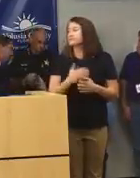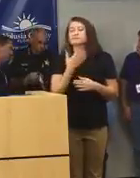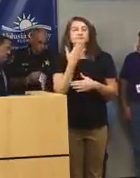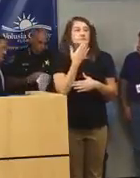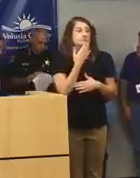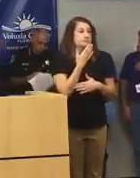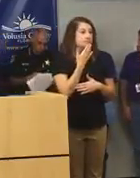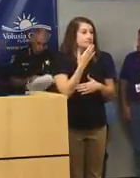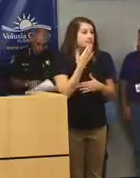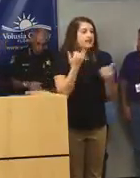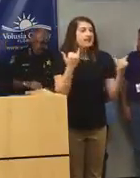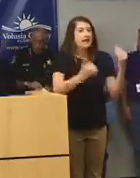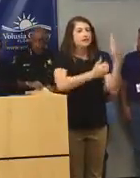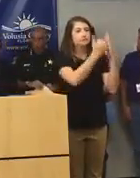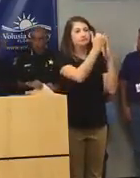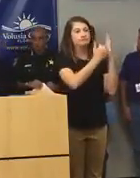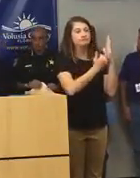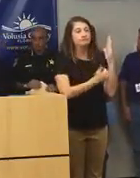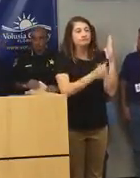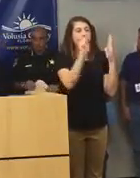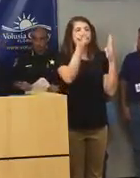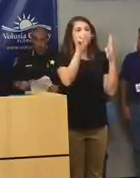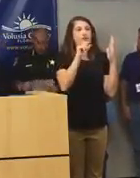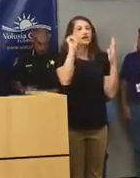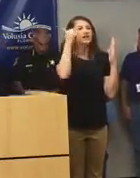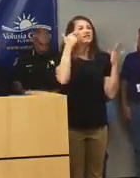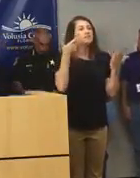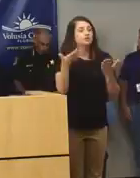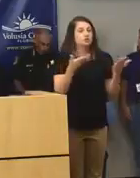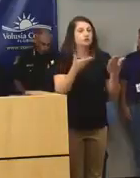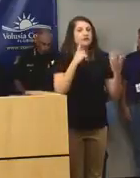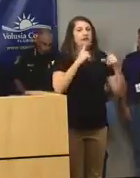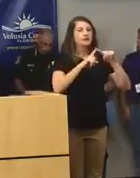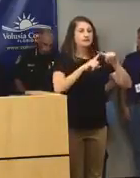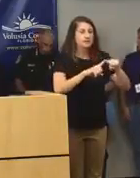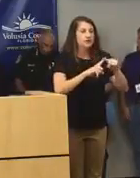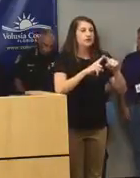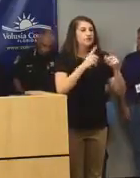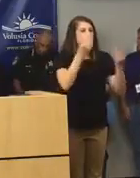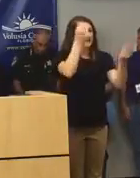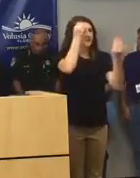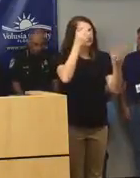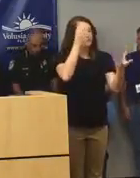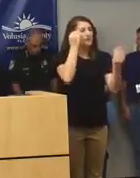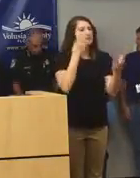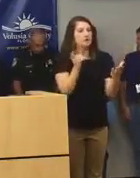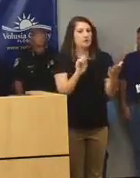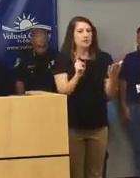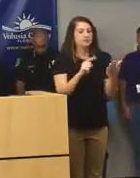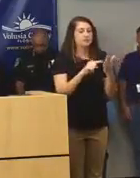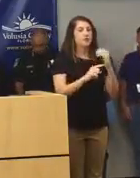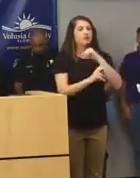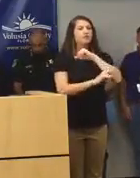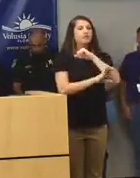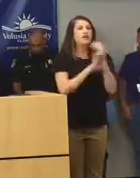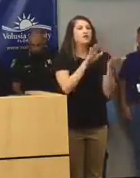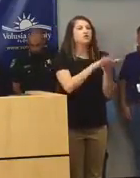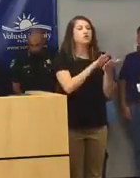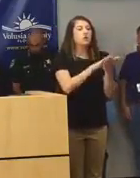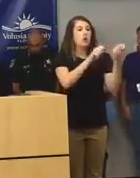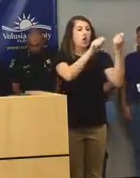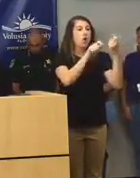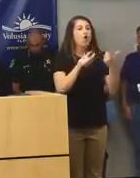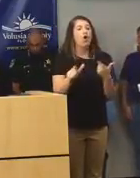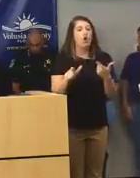Thank you. Now I'll give a list of government services that people depend on and give you an update about where we are. Volusia County Schools. All